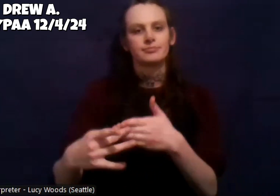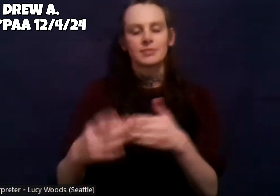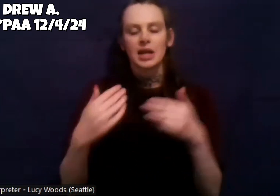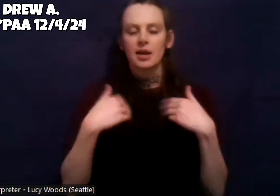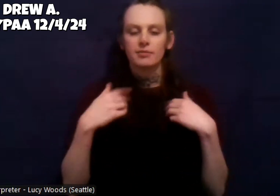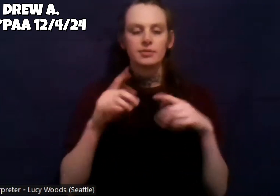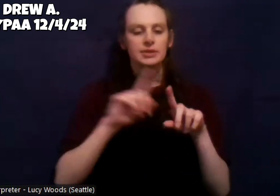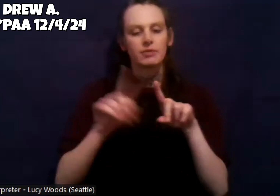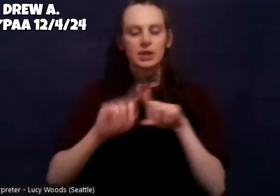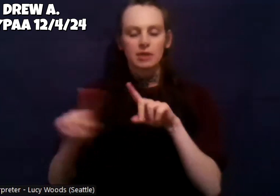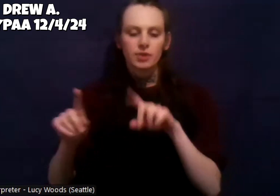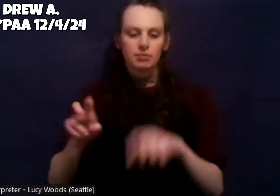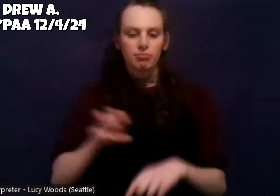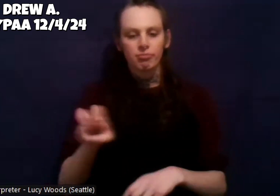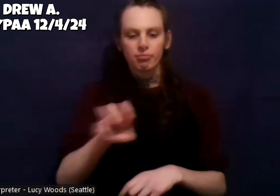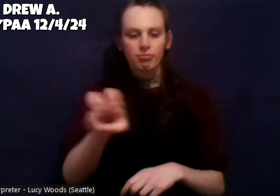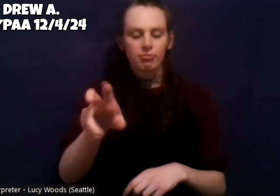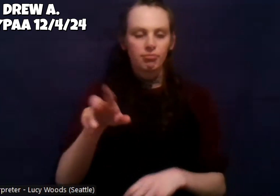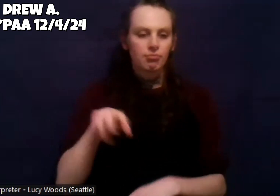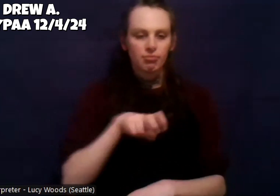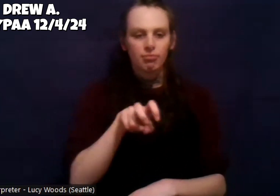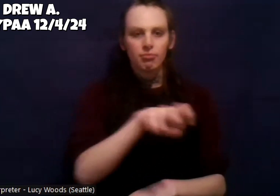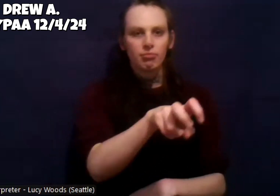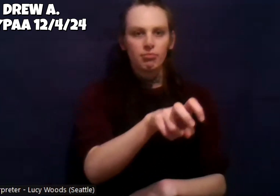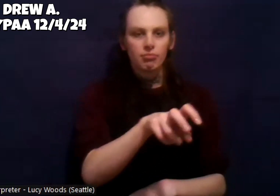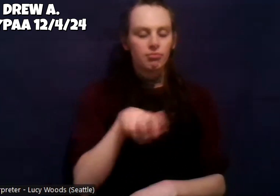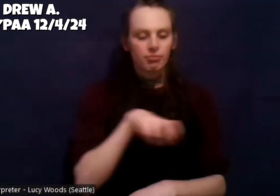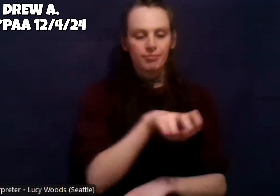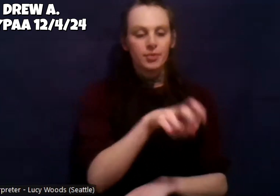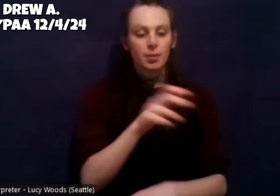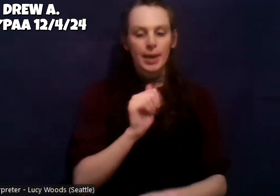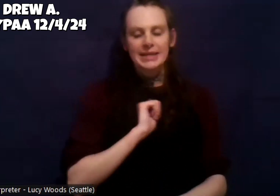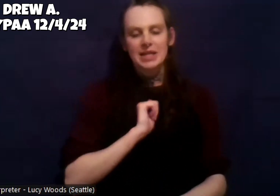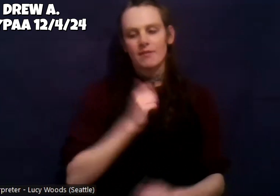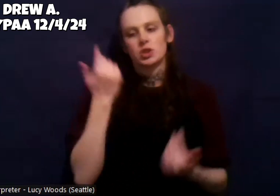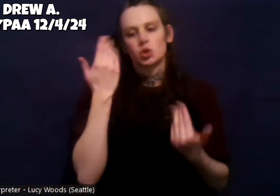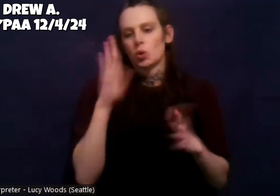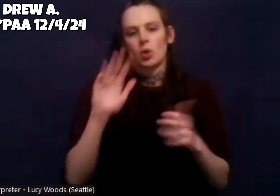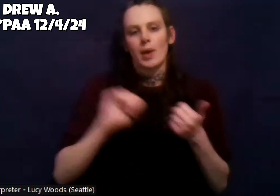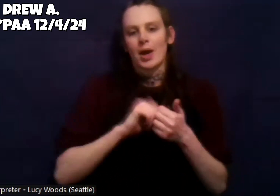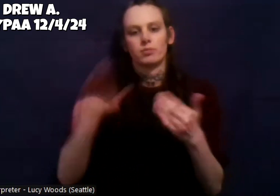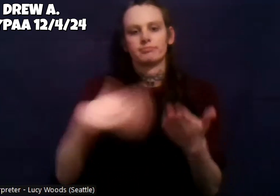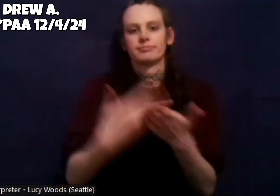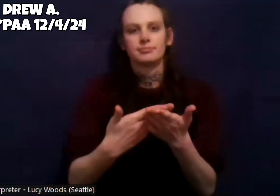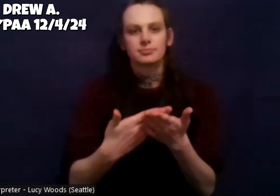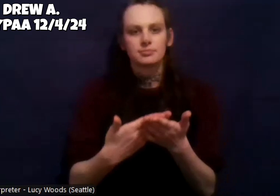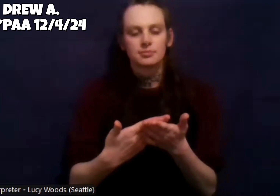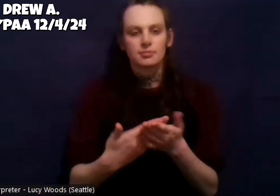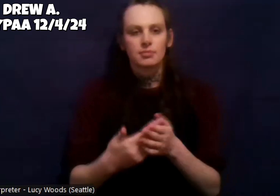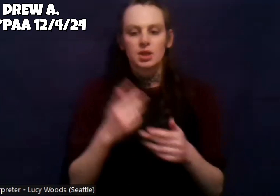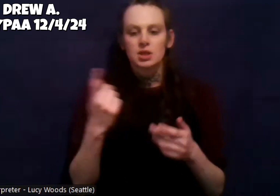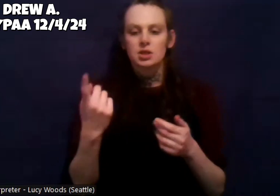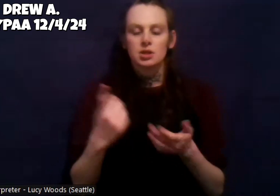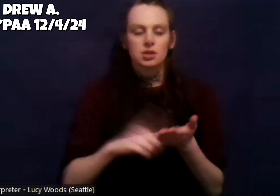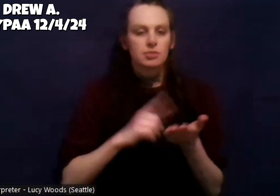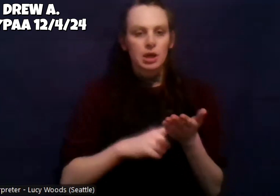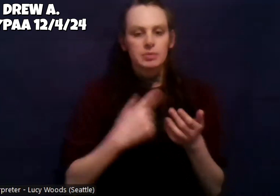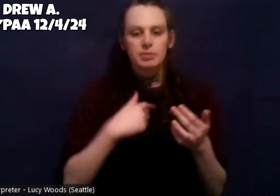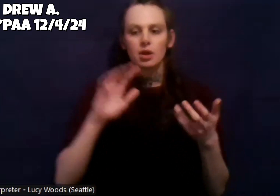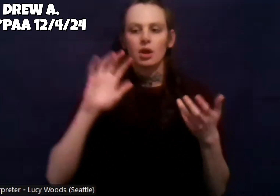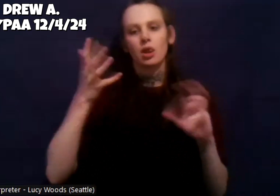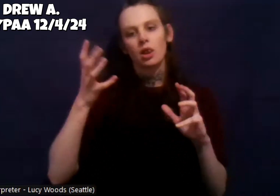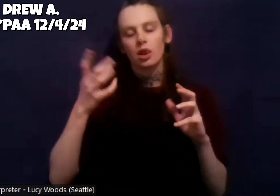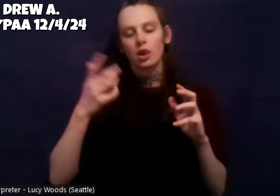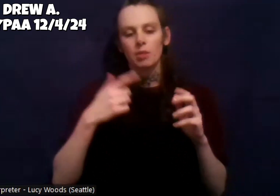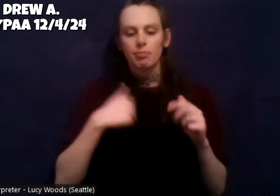there, but I like on my own, I don't have the direction or to get there. And sometimes I mess up. Sometimes I take a wrong turn.